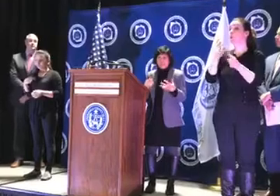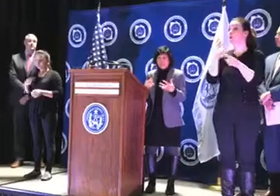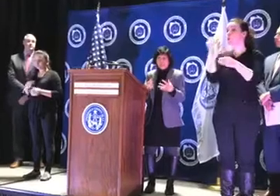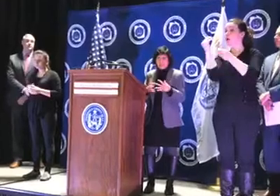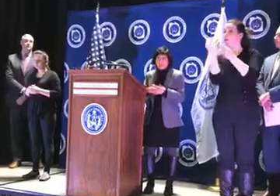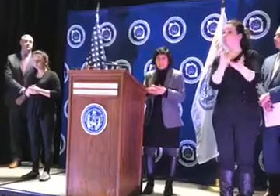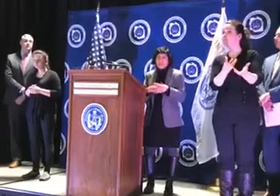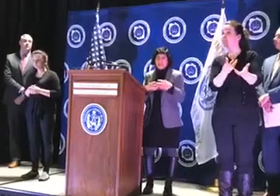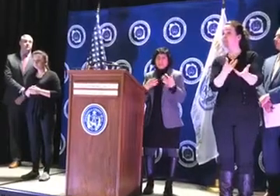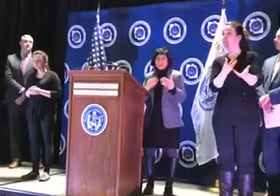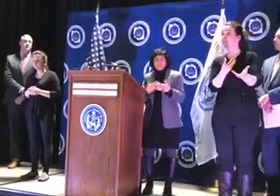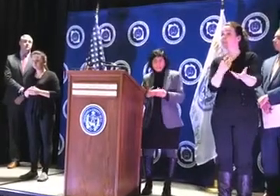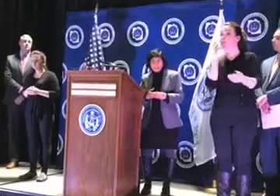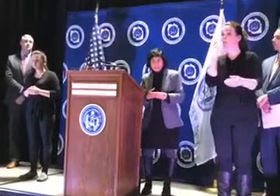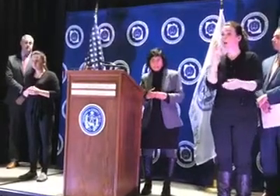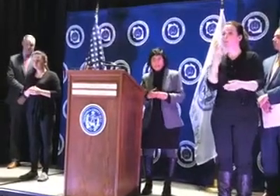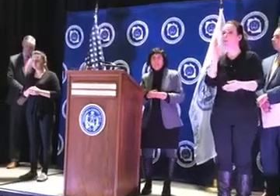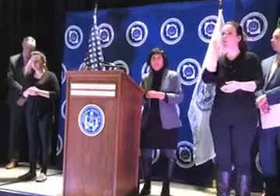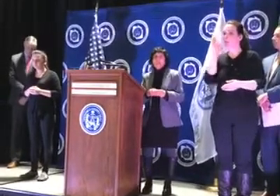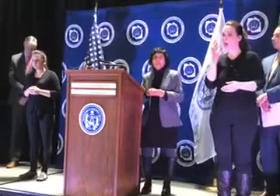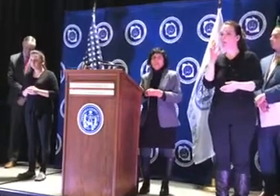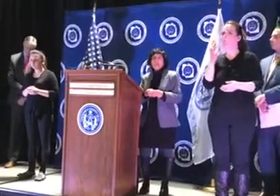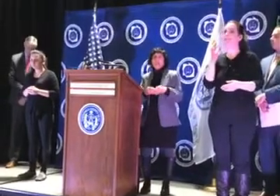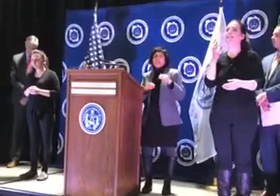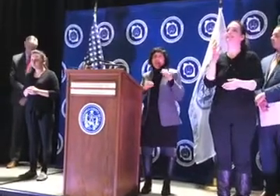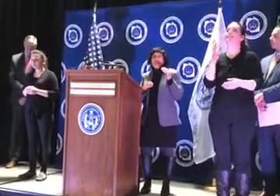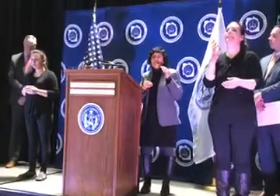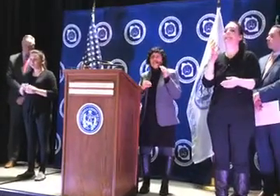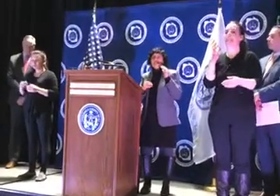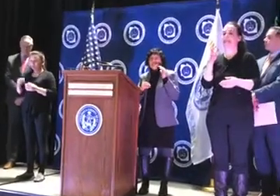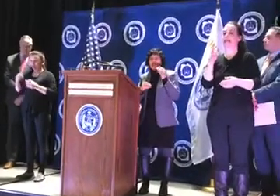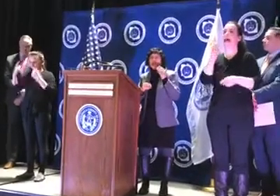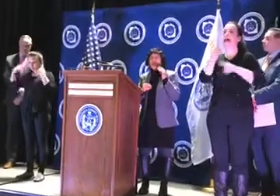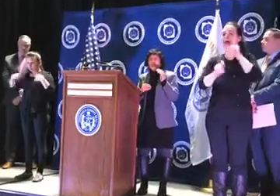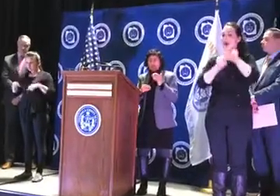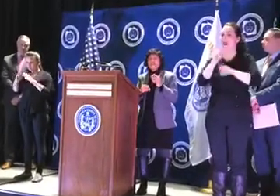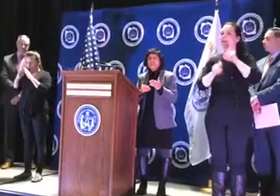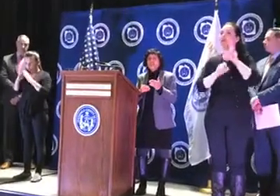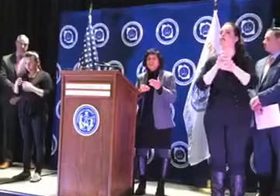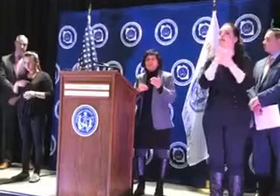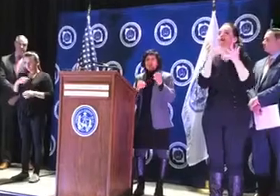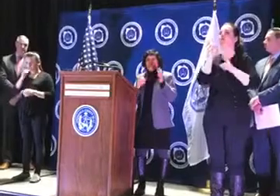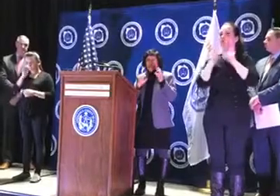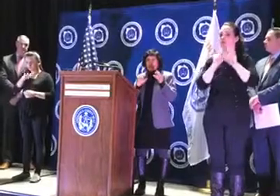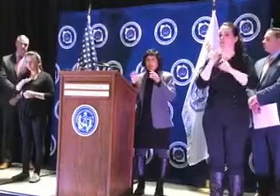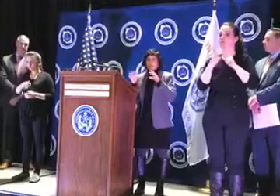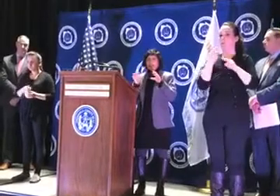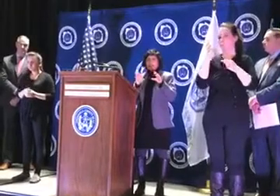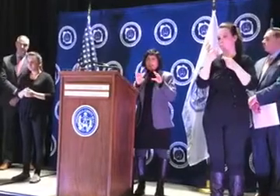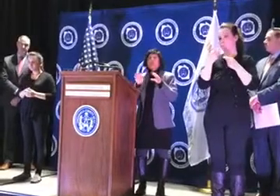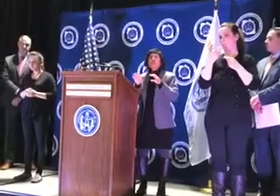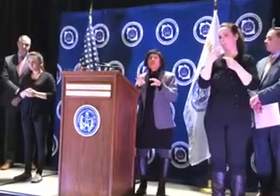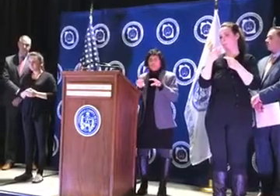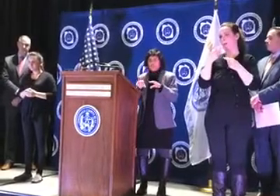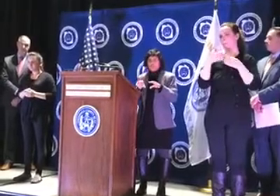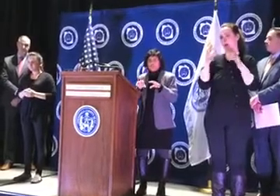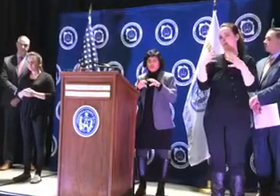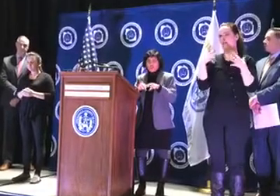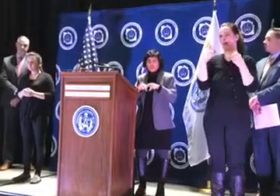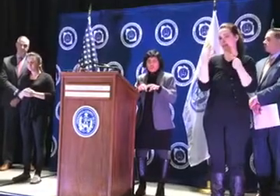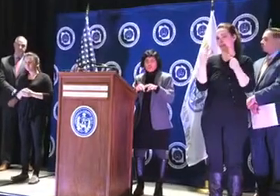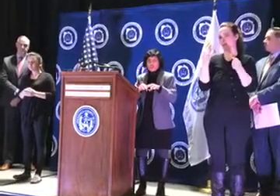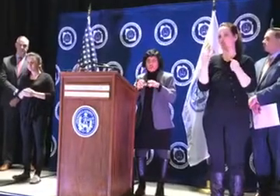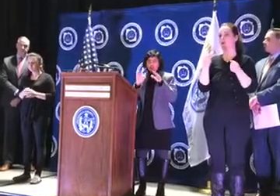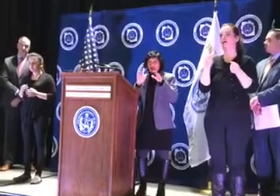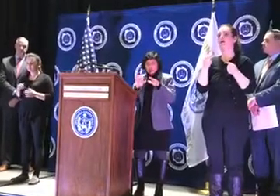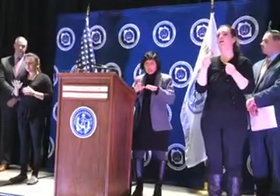to think about, that the health department is going to contact you, and we want you to start thinking, where were your touch points